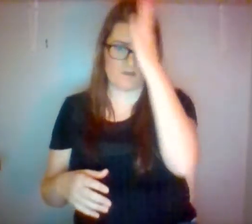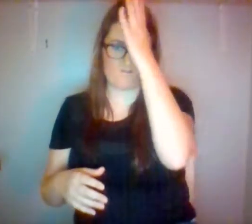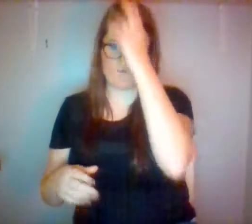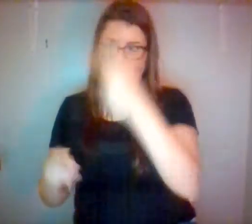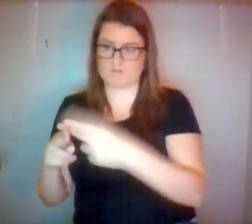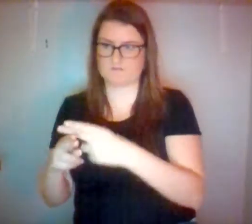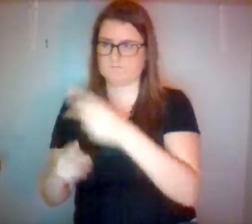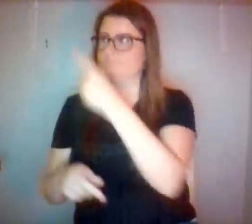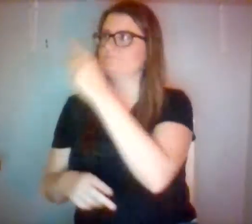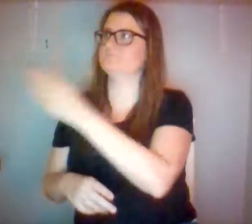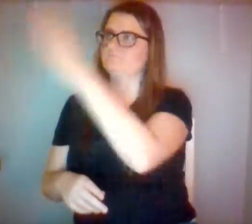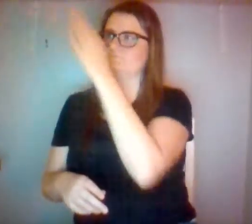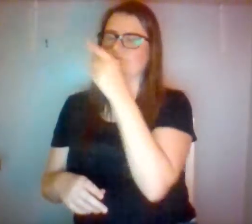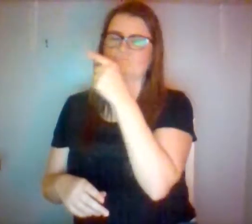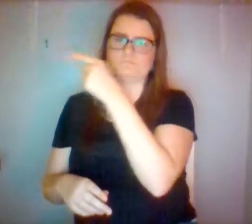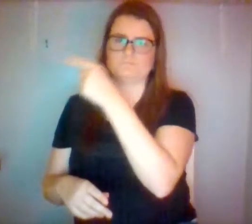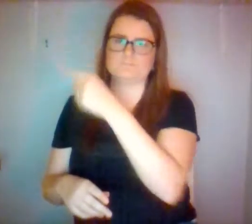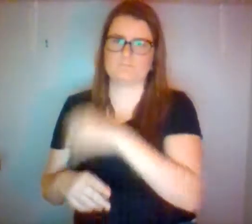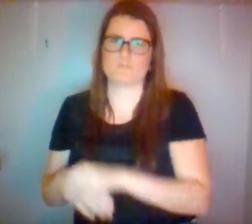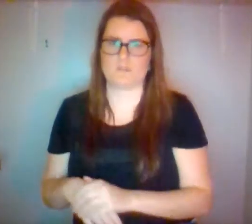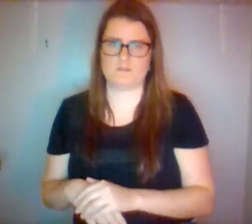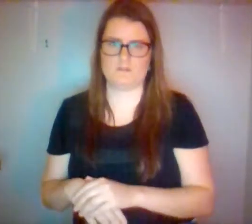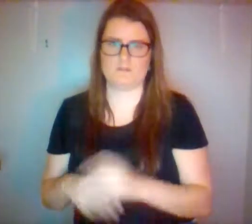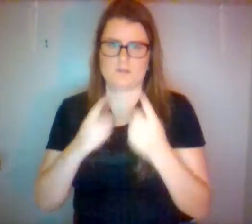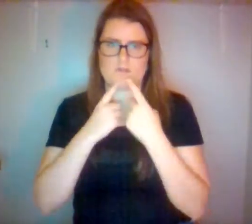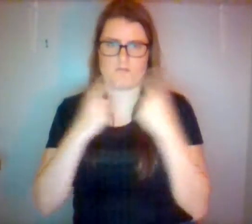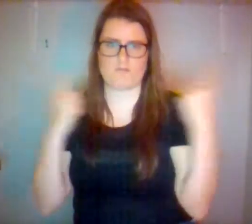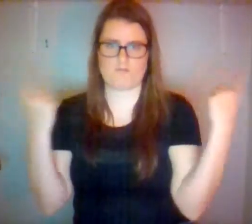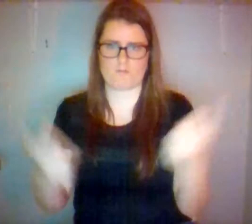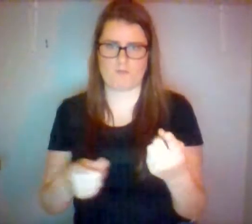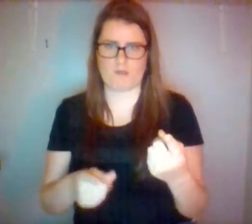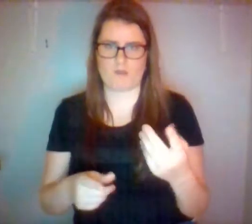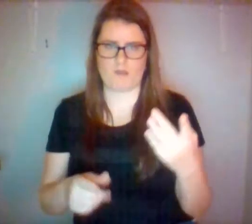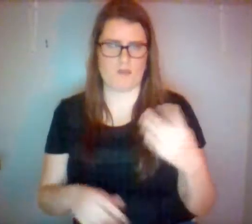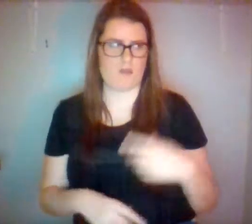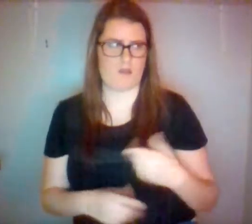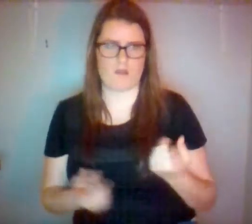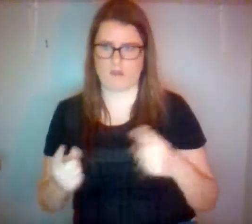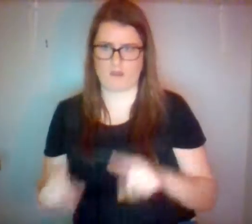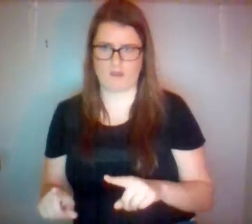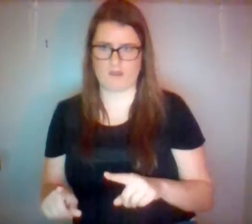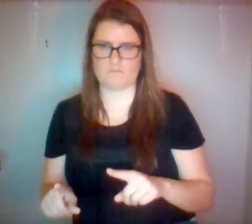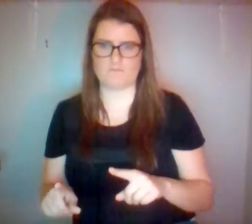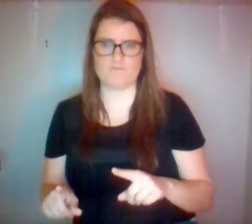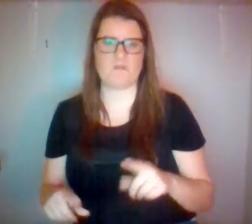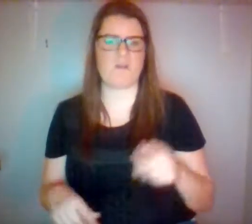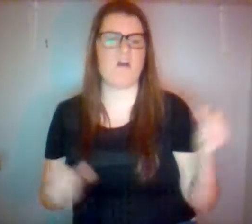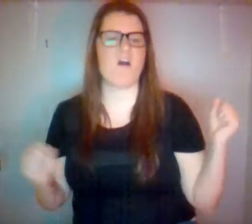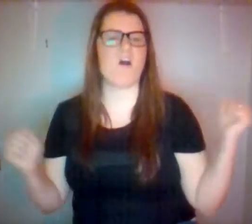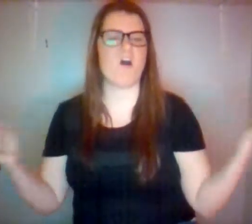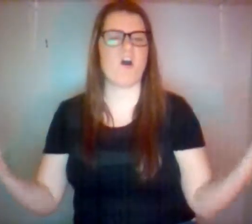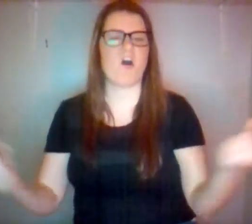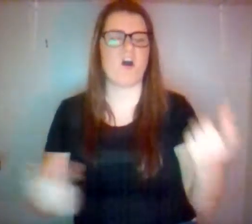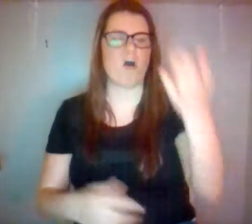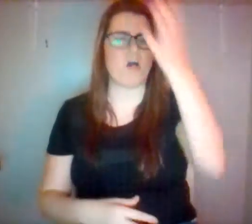When they heard his reply, the men in the crowd began to pick up stones from the ground. They were getting ready to throw them at Jesus. They wanted to kill